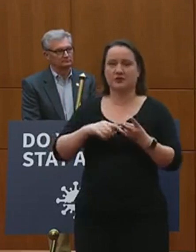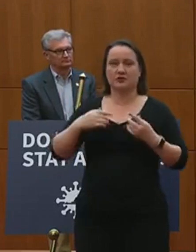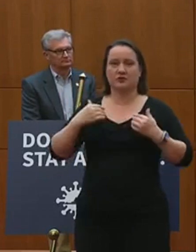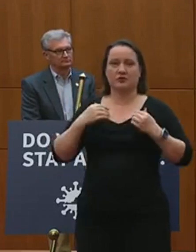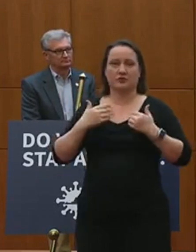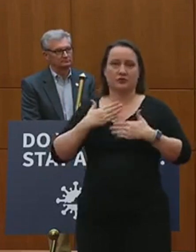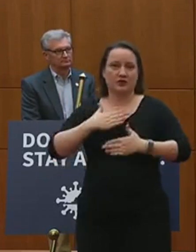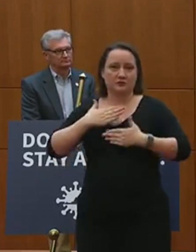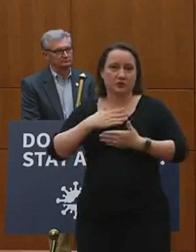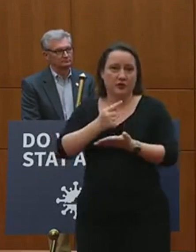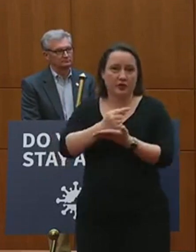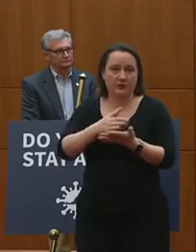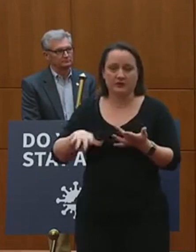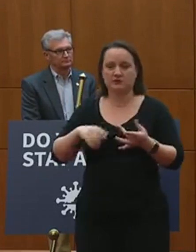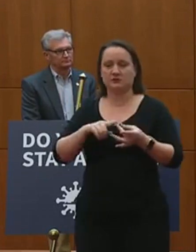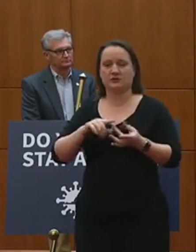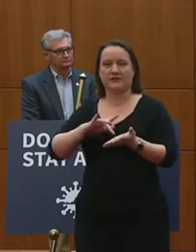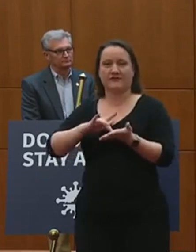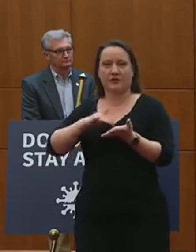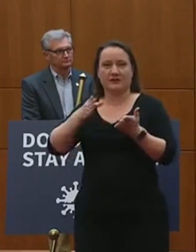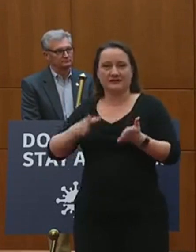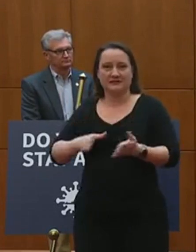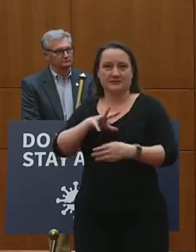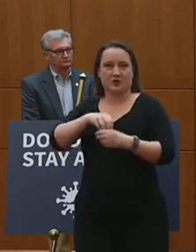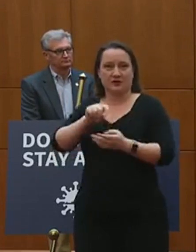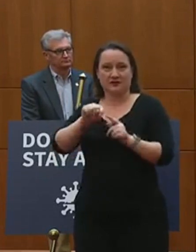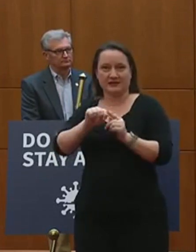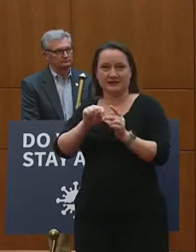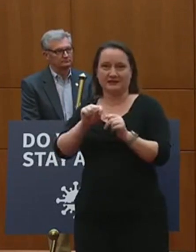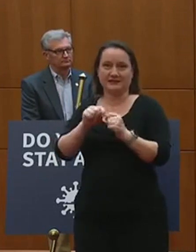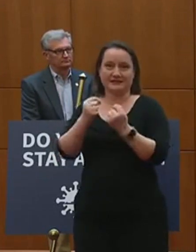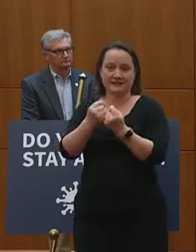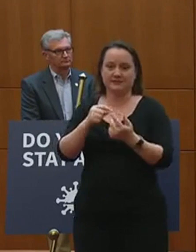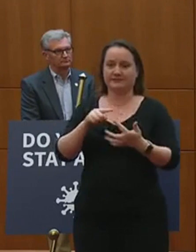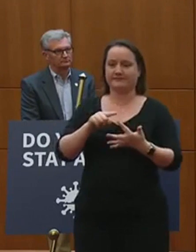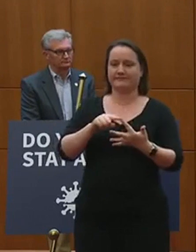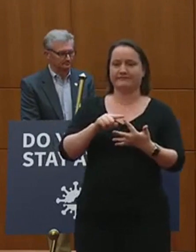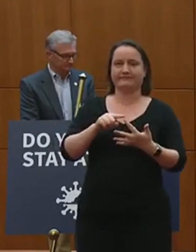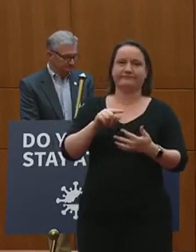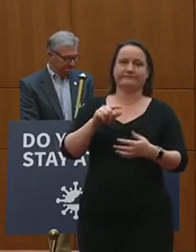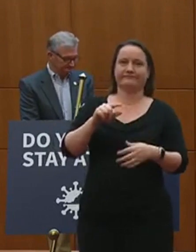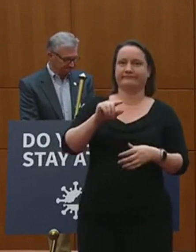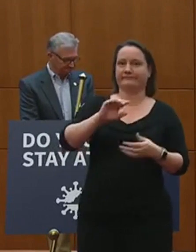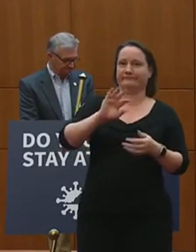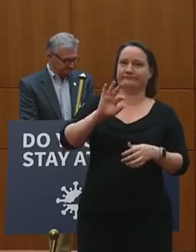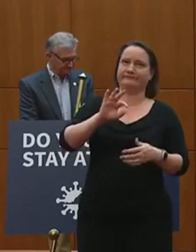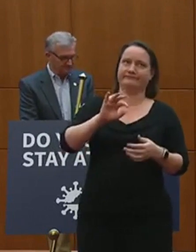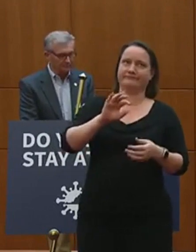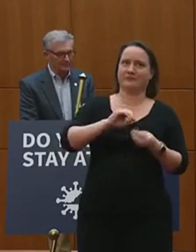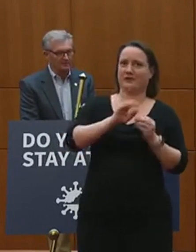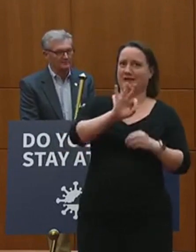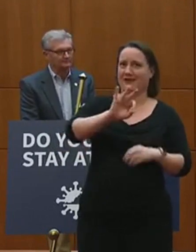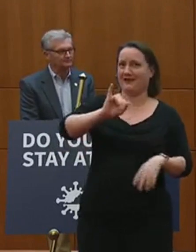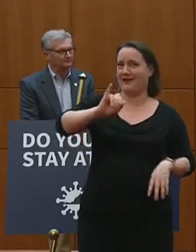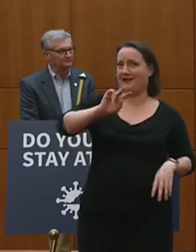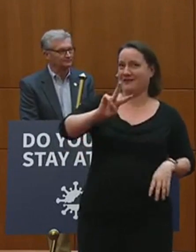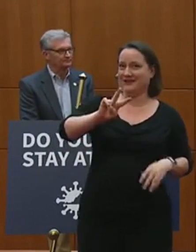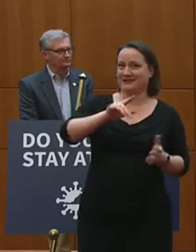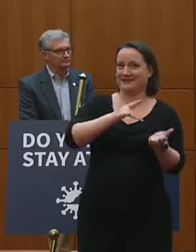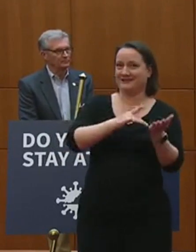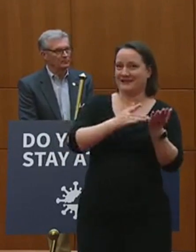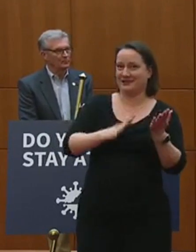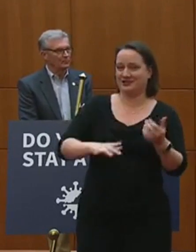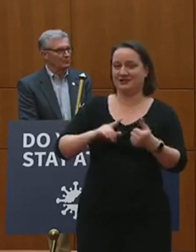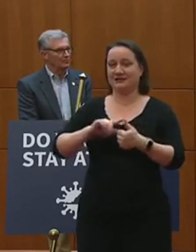who's part of the team, an IV technician who takes care of vascular access, and then a